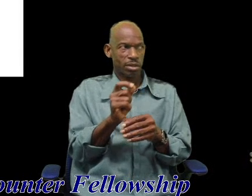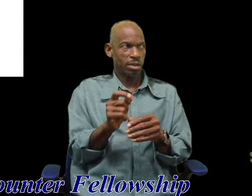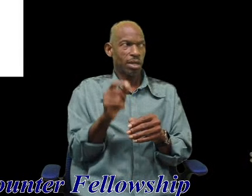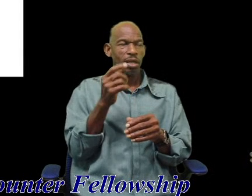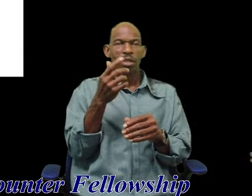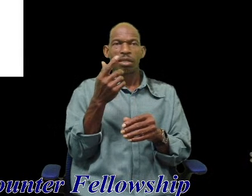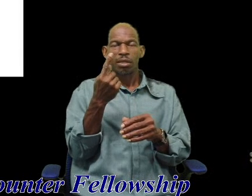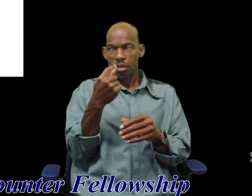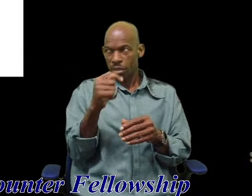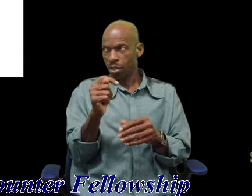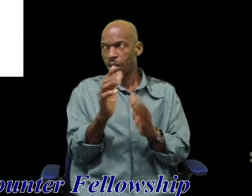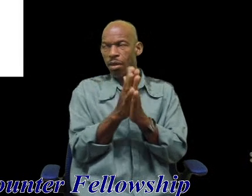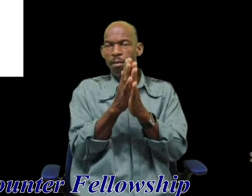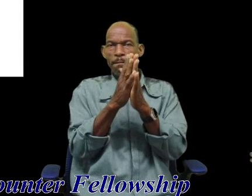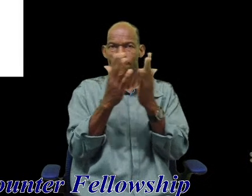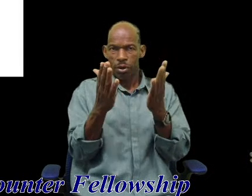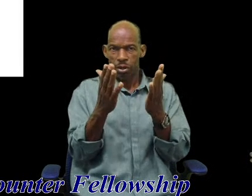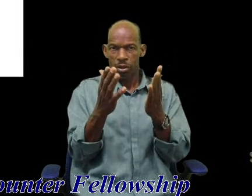belongs